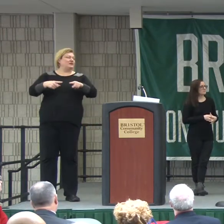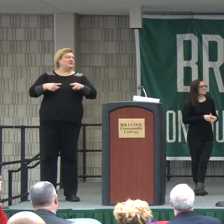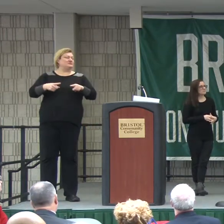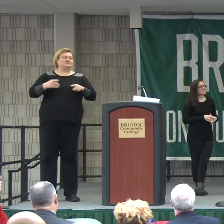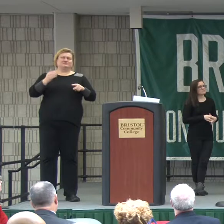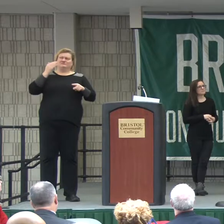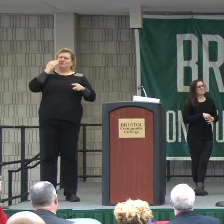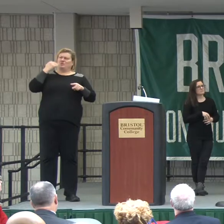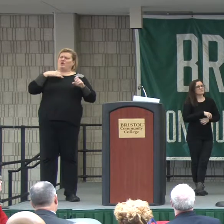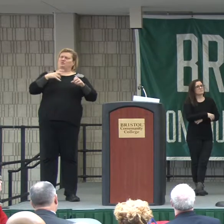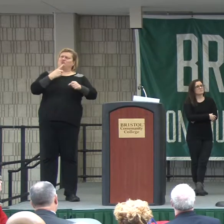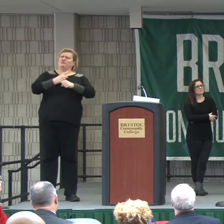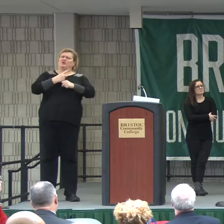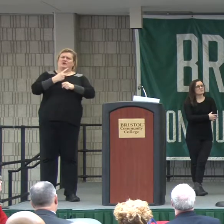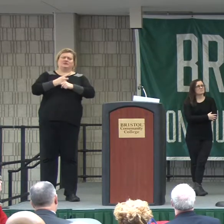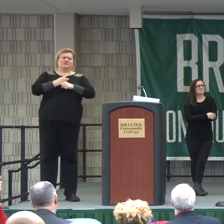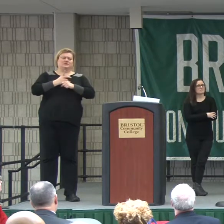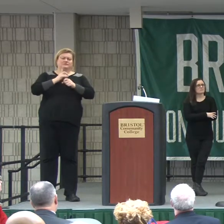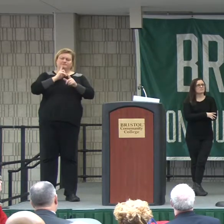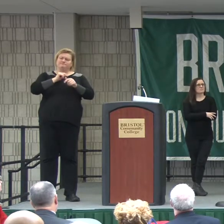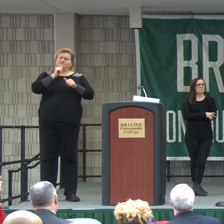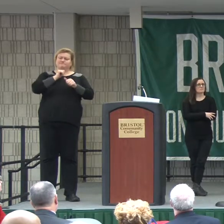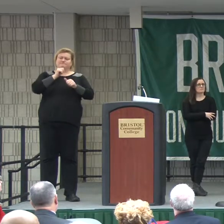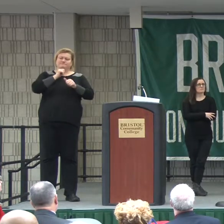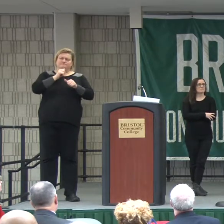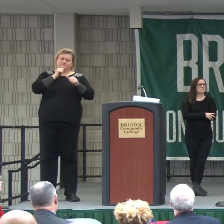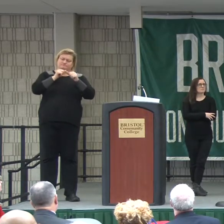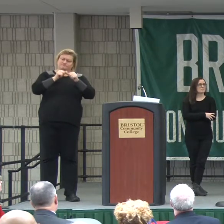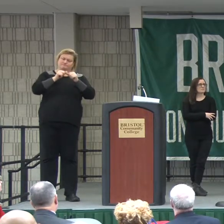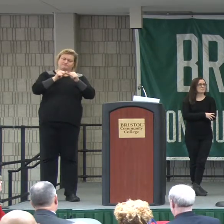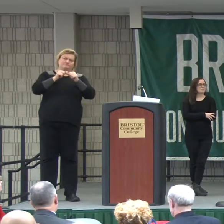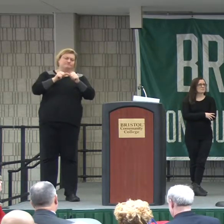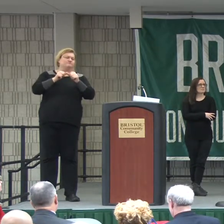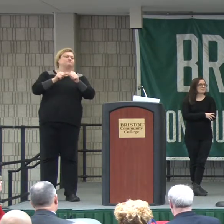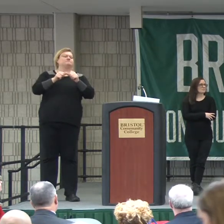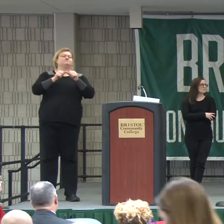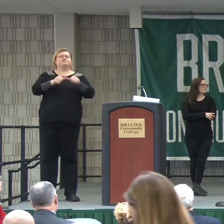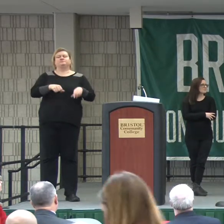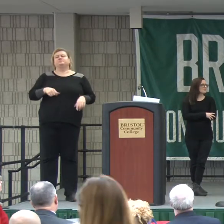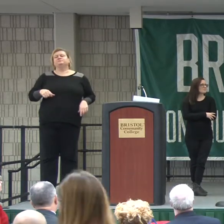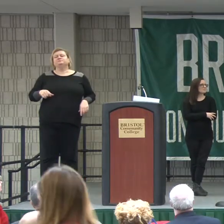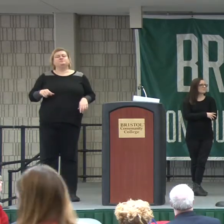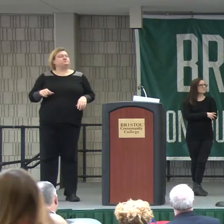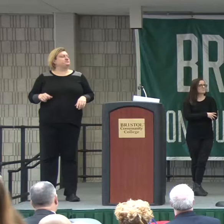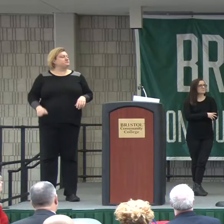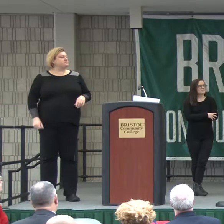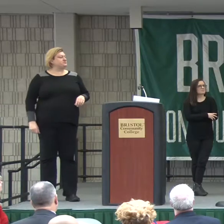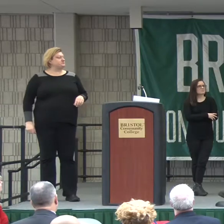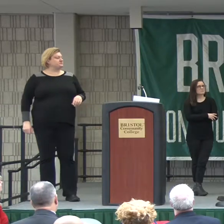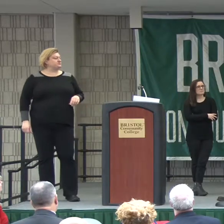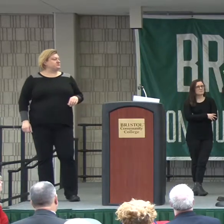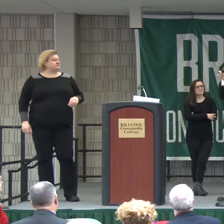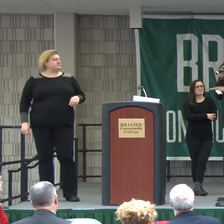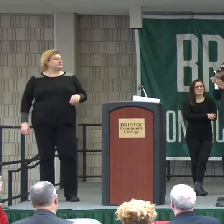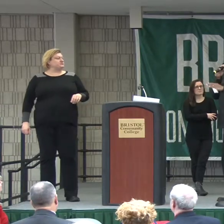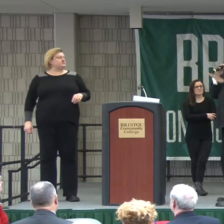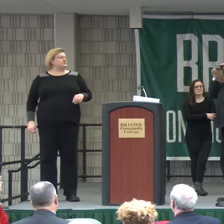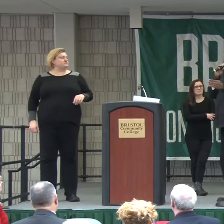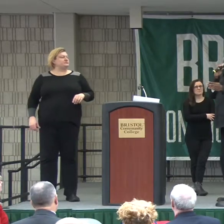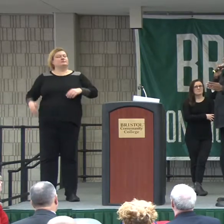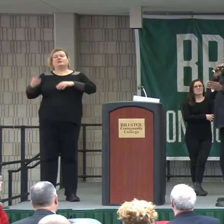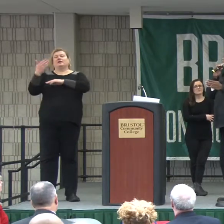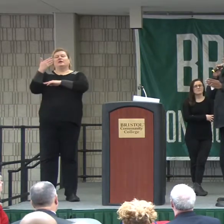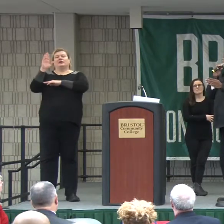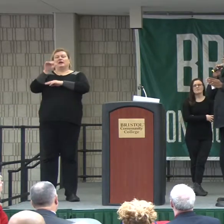you're doing the right thing, that you just keep, you know, power forward. You keep moving forward. You know what I mean? Because God didn't